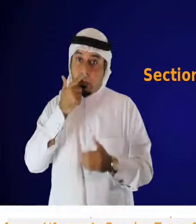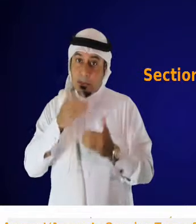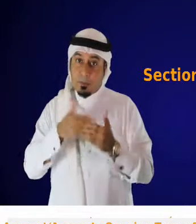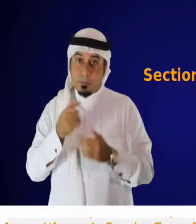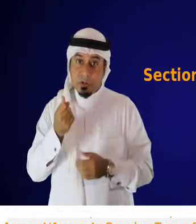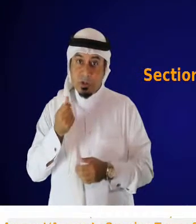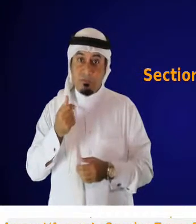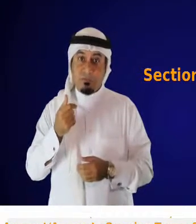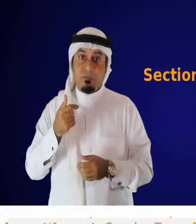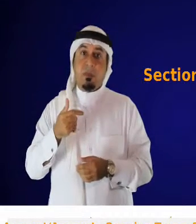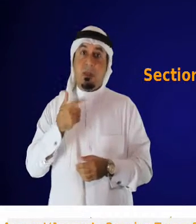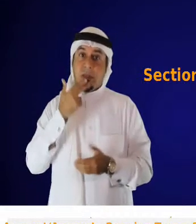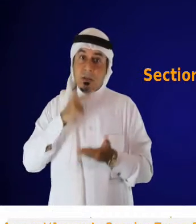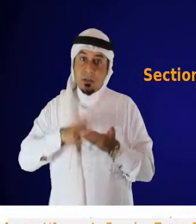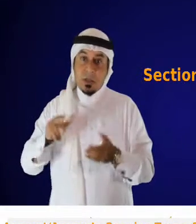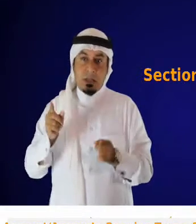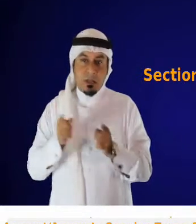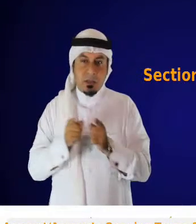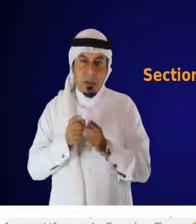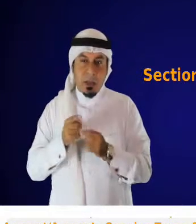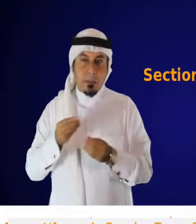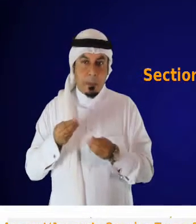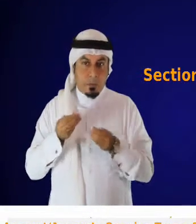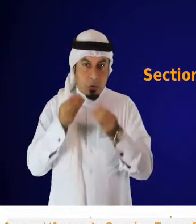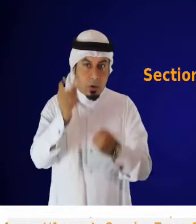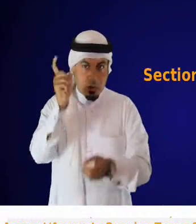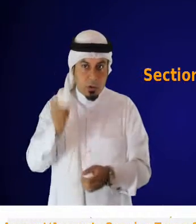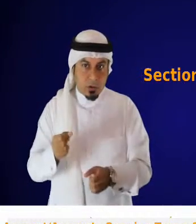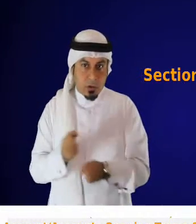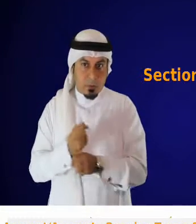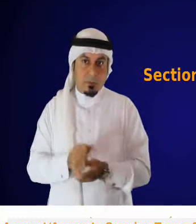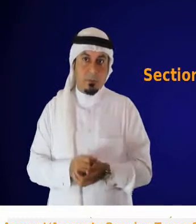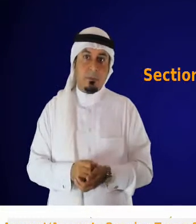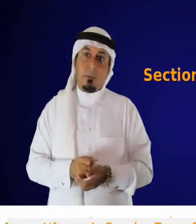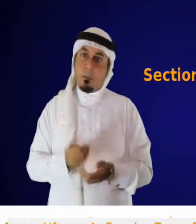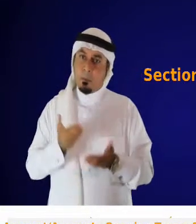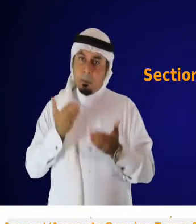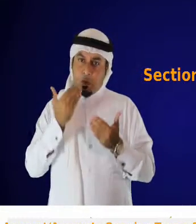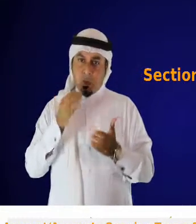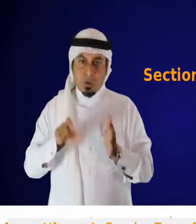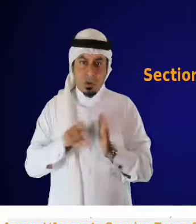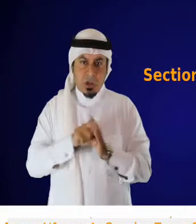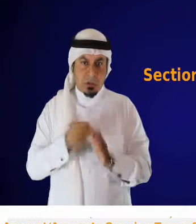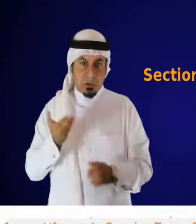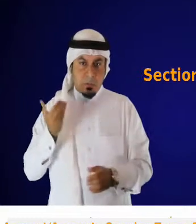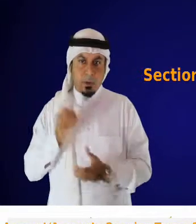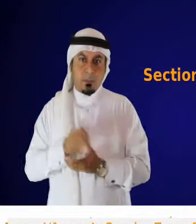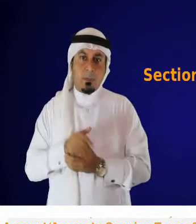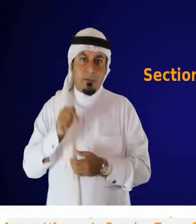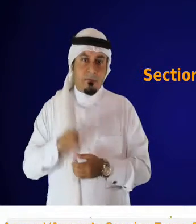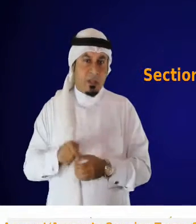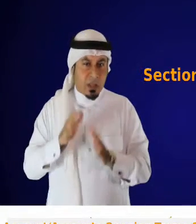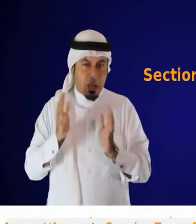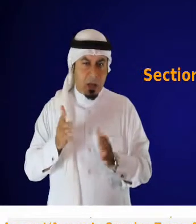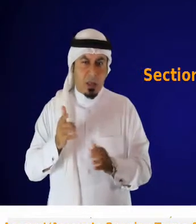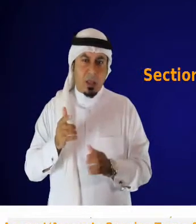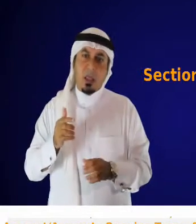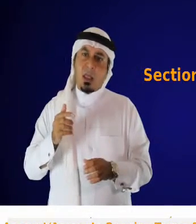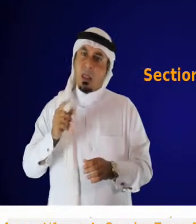8. The bank reserves the right, at discretion, to reject any SMS request and may suspend the service anytime without prior